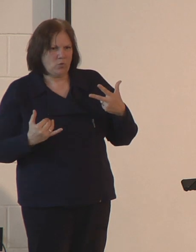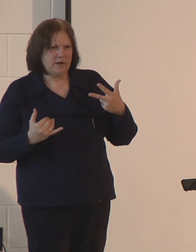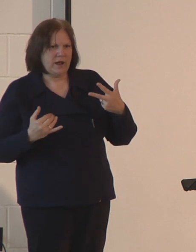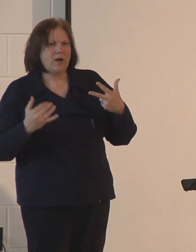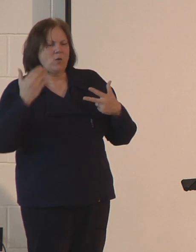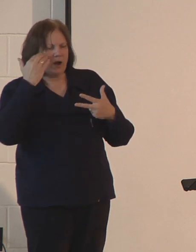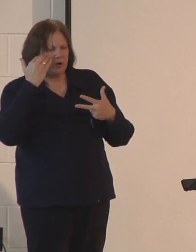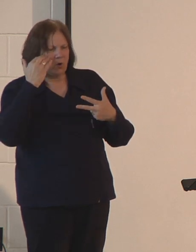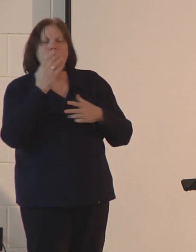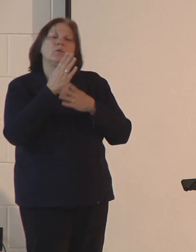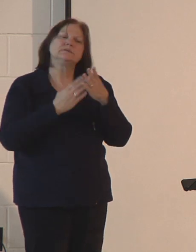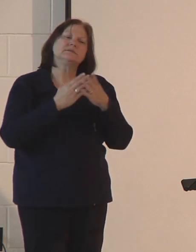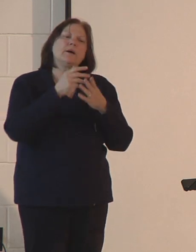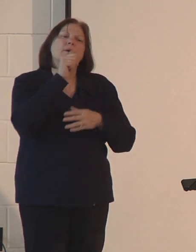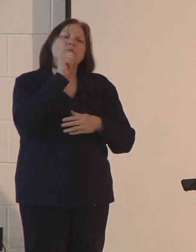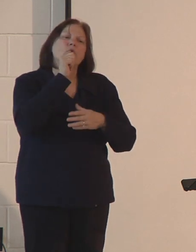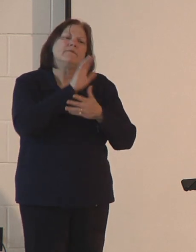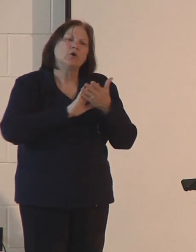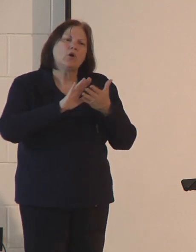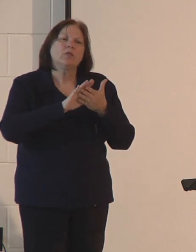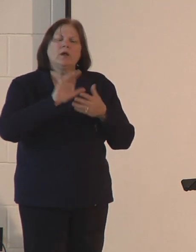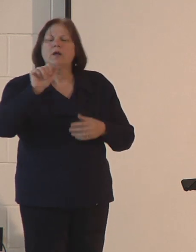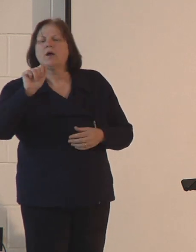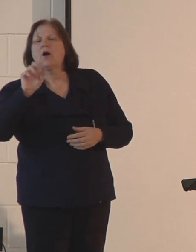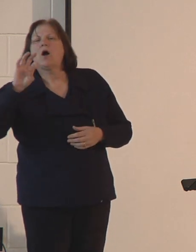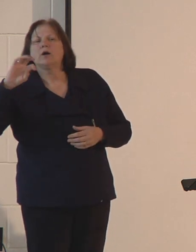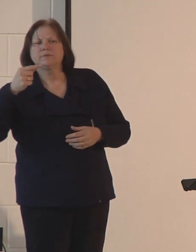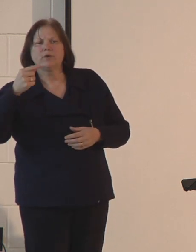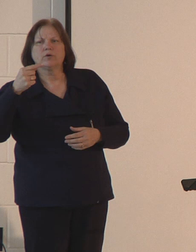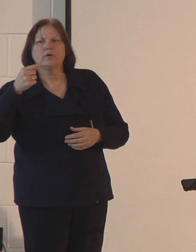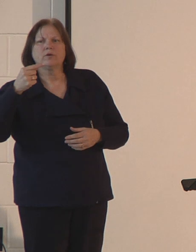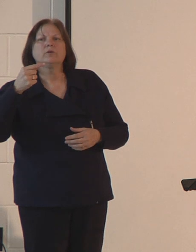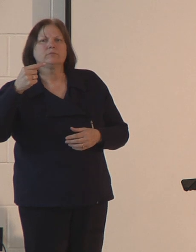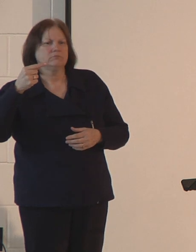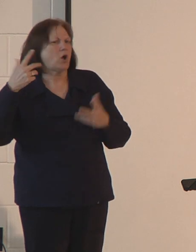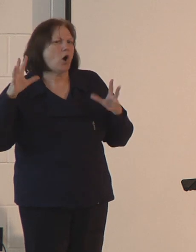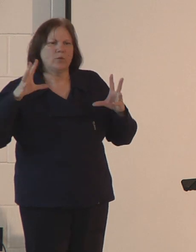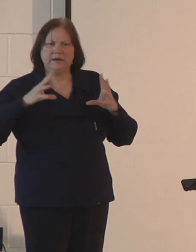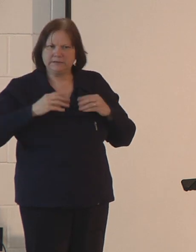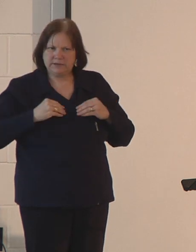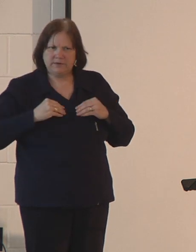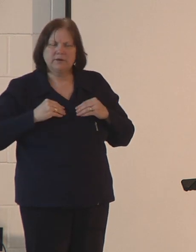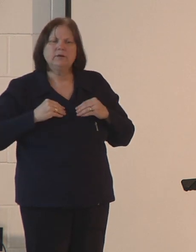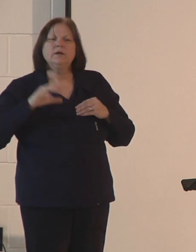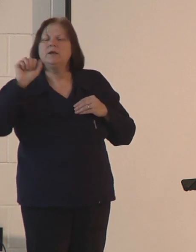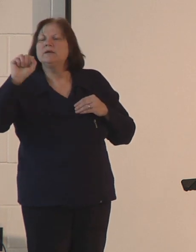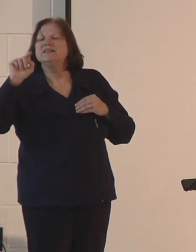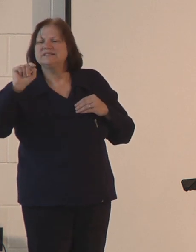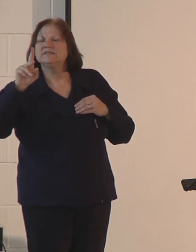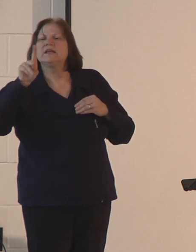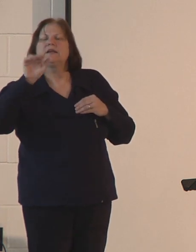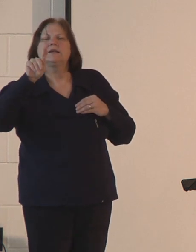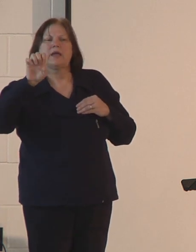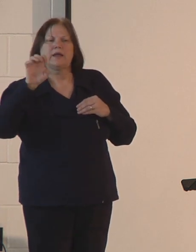also know that there are some private colleges like Oxford and St. Kate. Oxford is already accepting, and St. Kate is also working